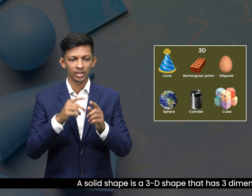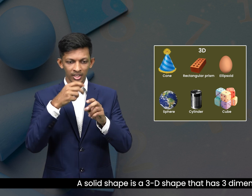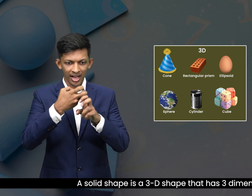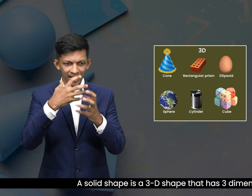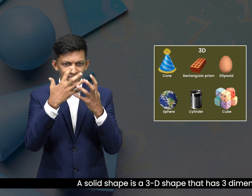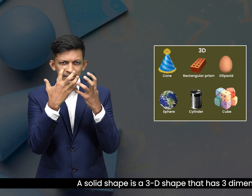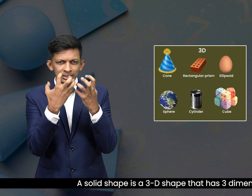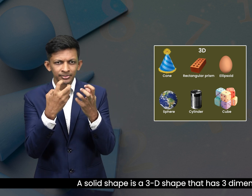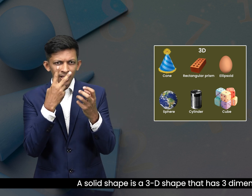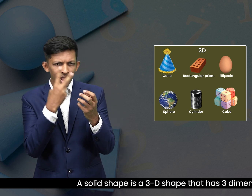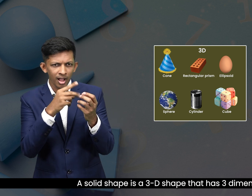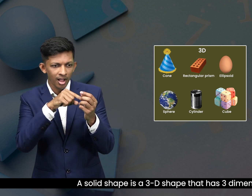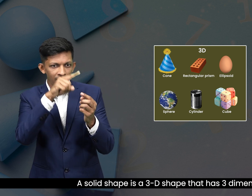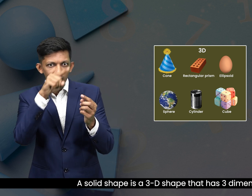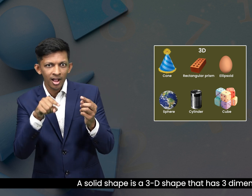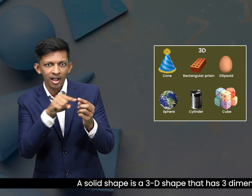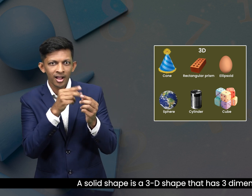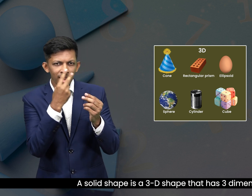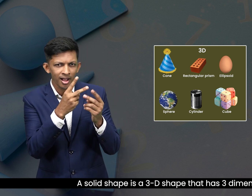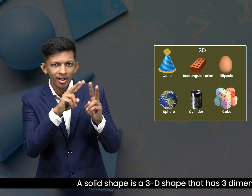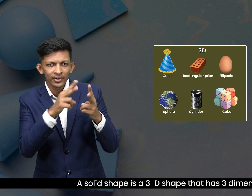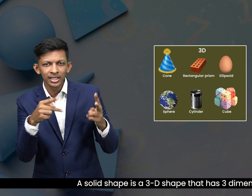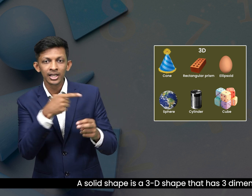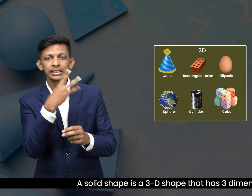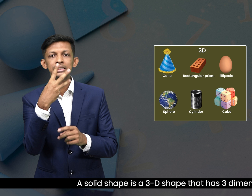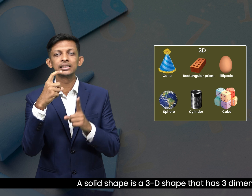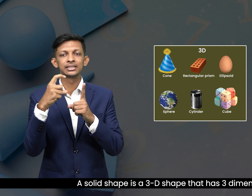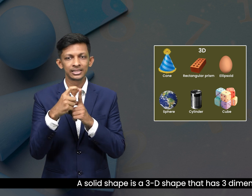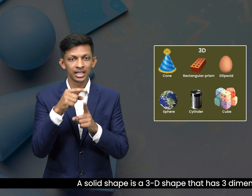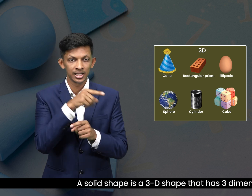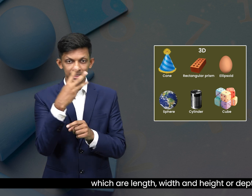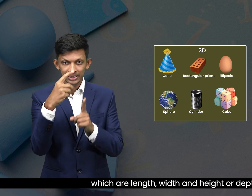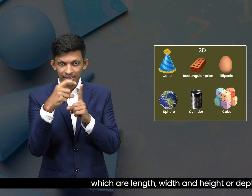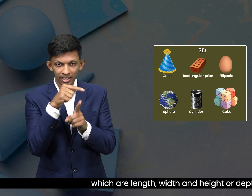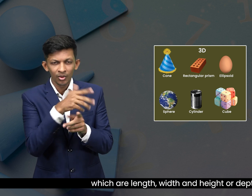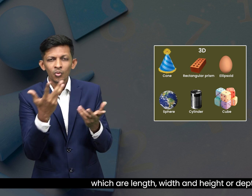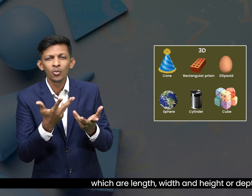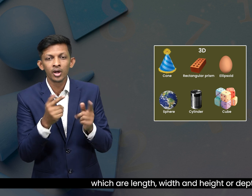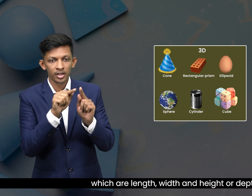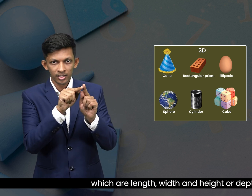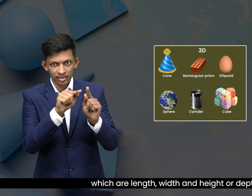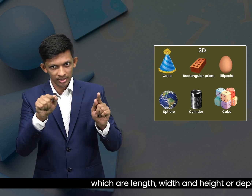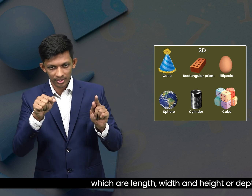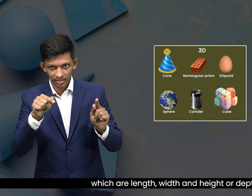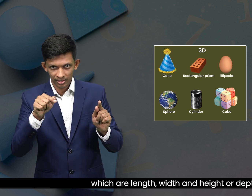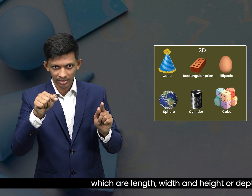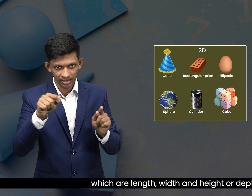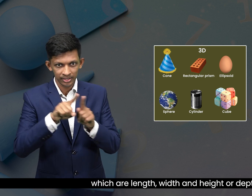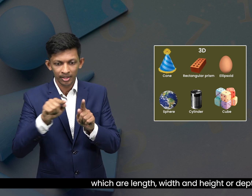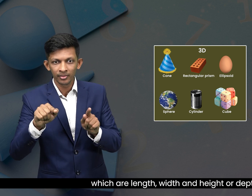A solid shape is a 3D shape that has three dimensions, which are length, width and